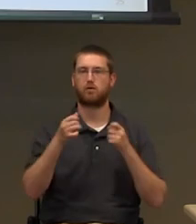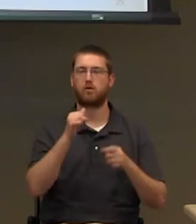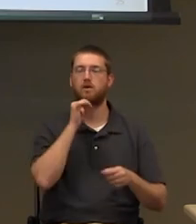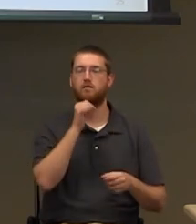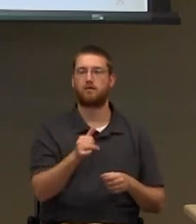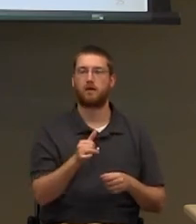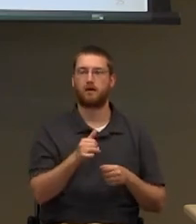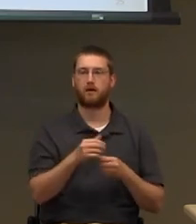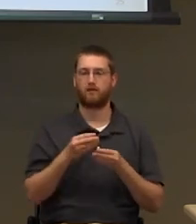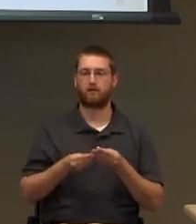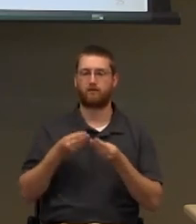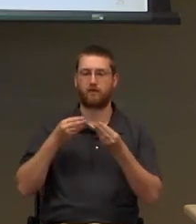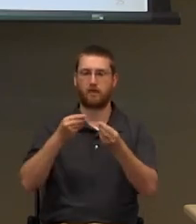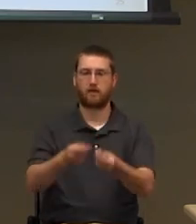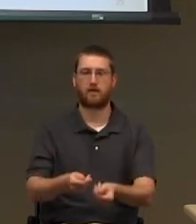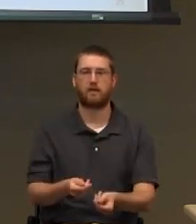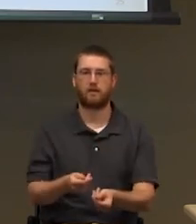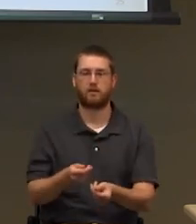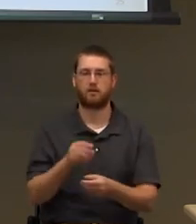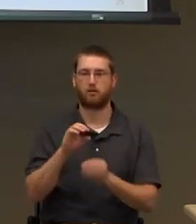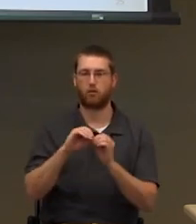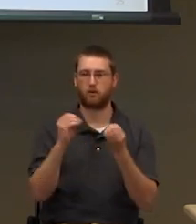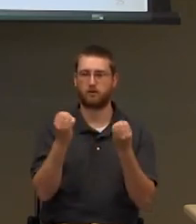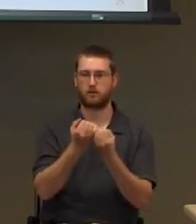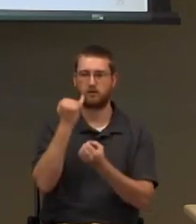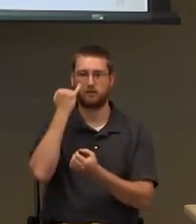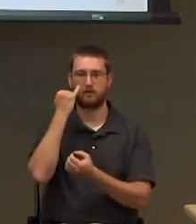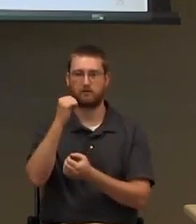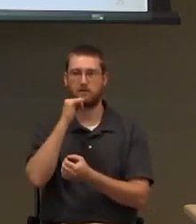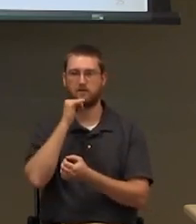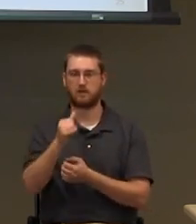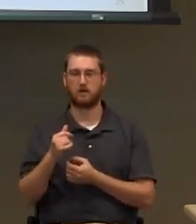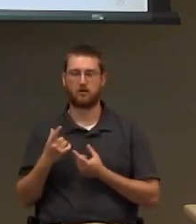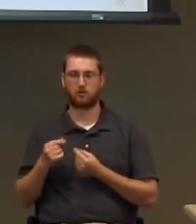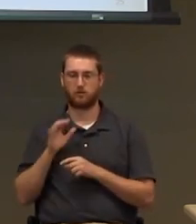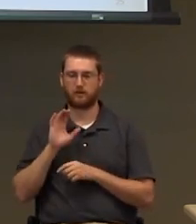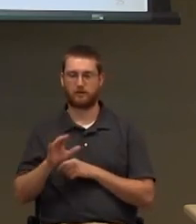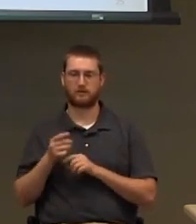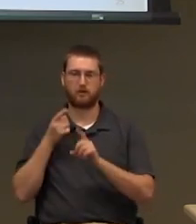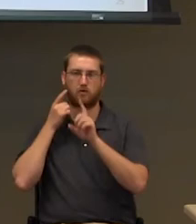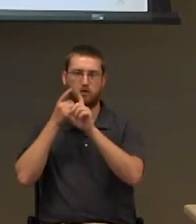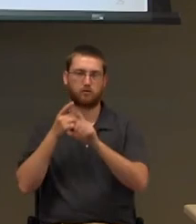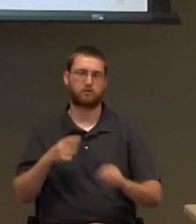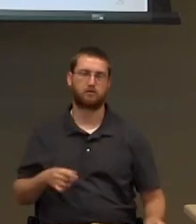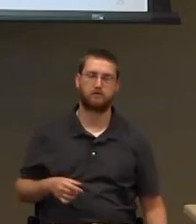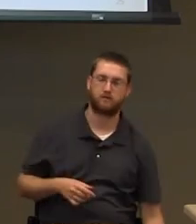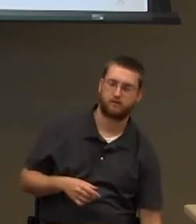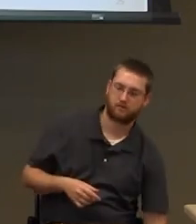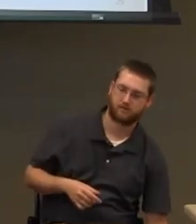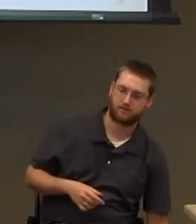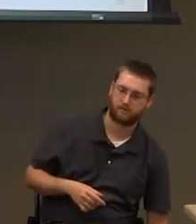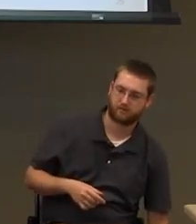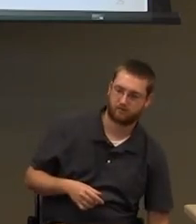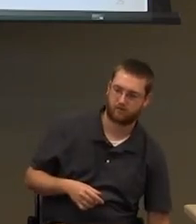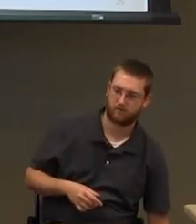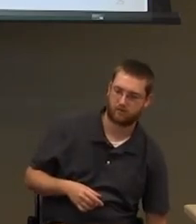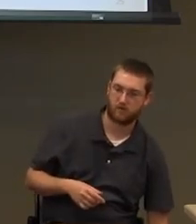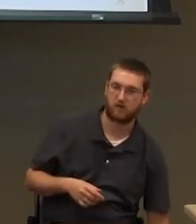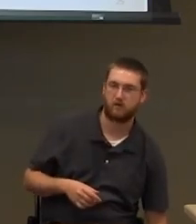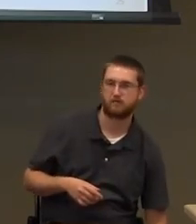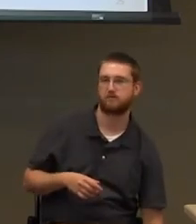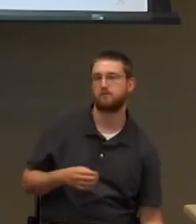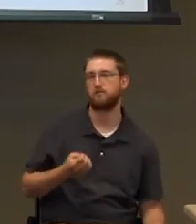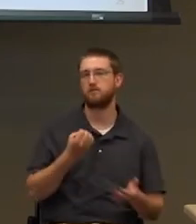not funding the organization if it is not doing what it's been tasked to do. If the economic